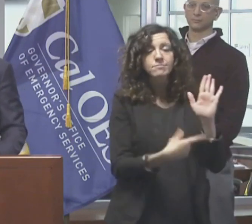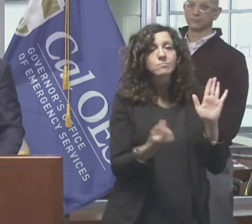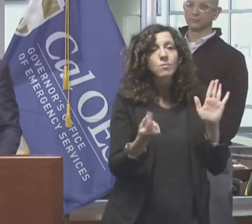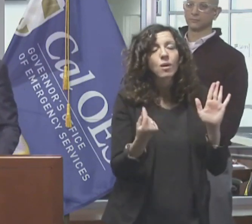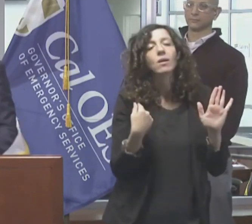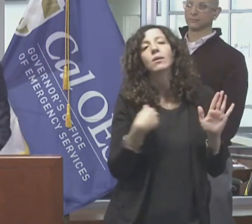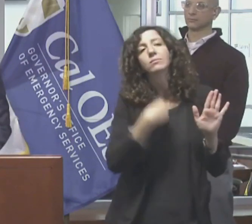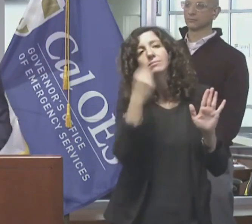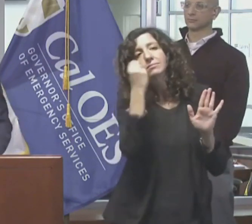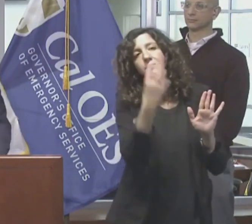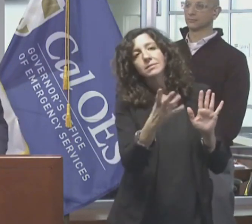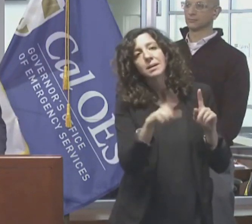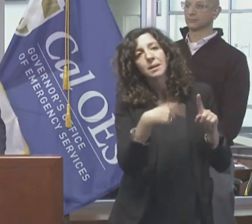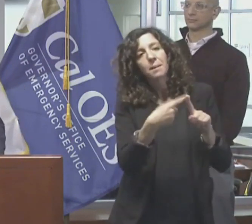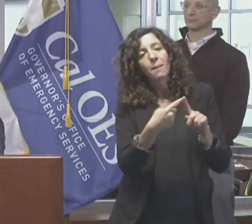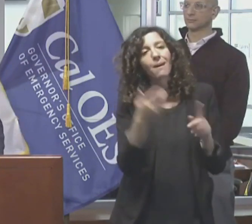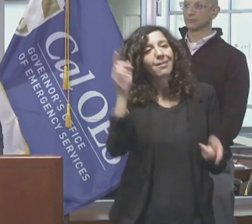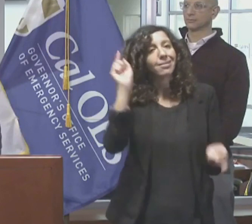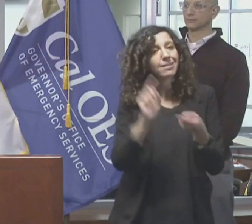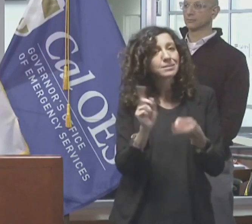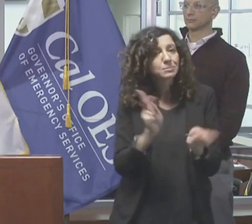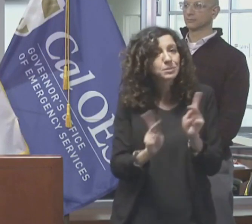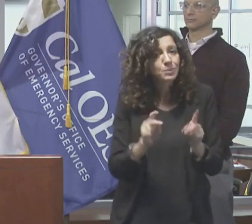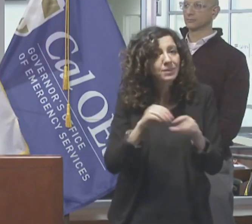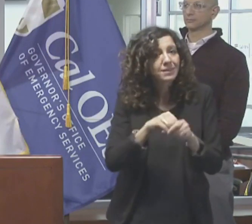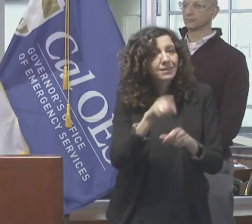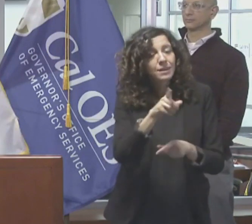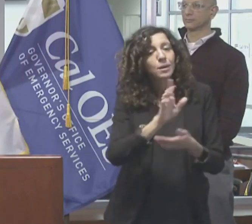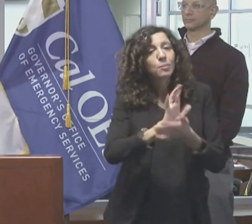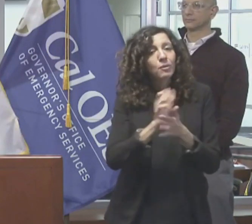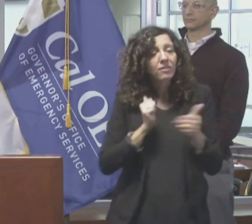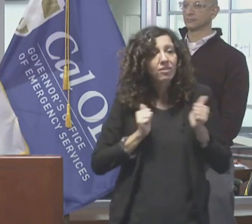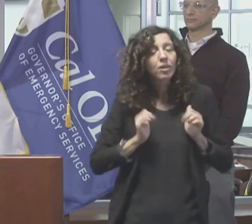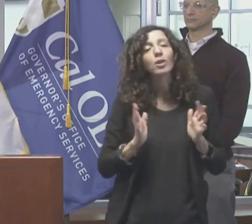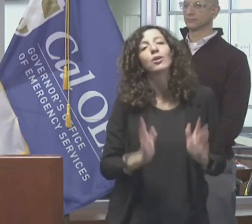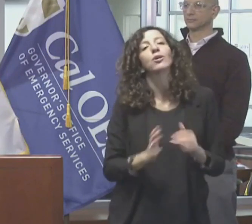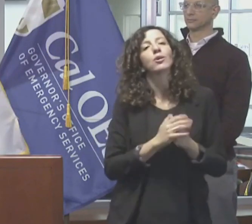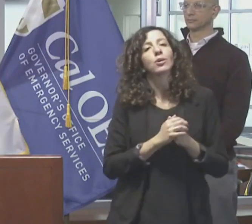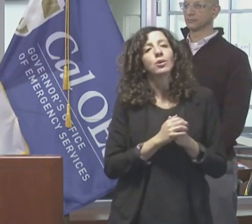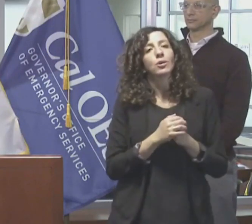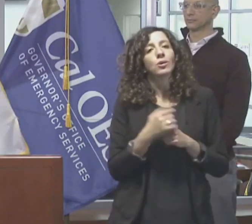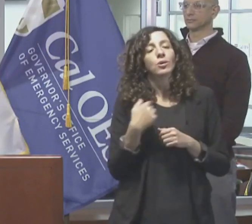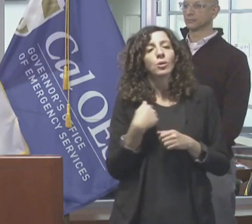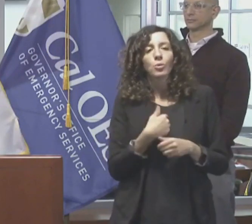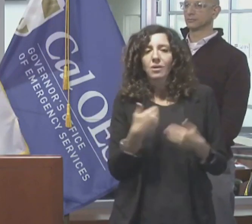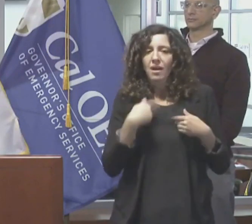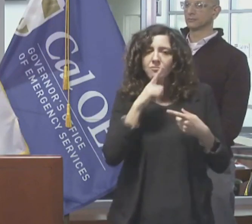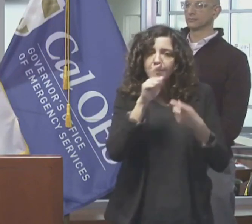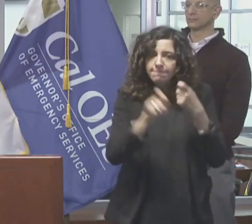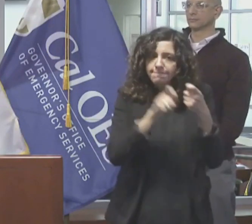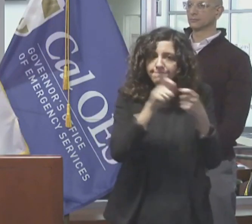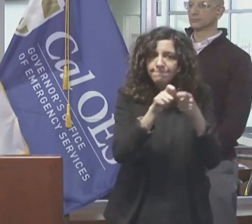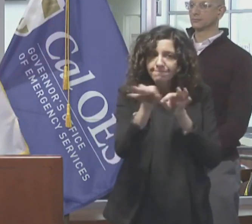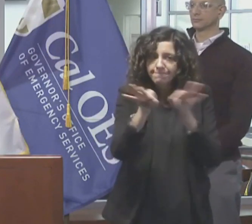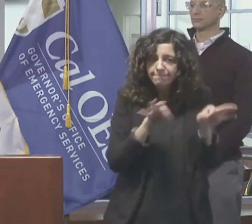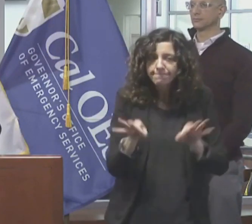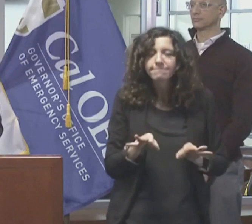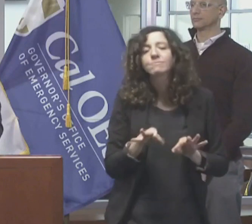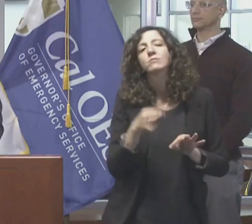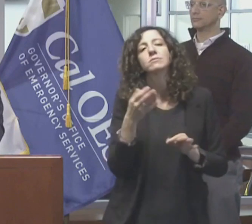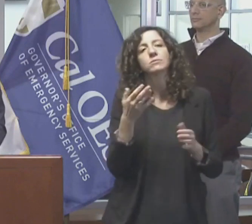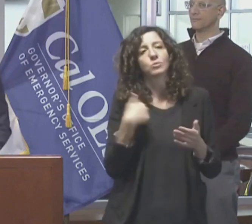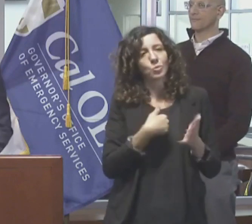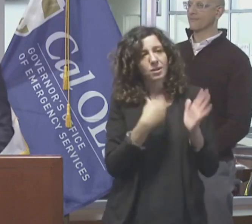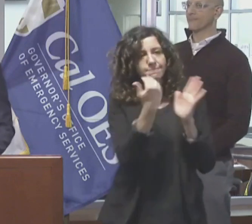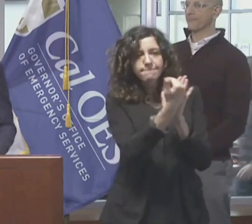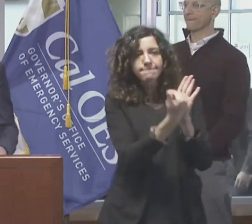We talked about socially isolating individuals or separating individuals. We actually have very prescriptive terms that we